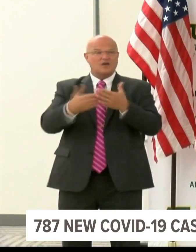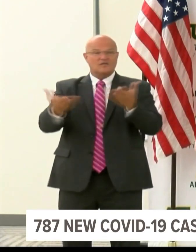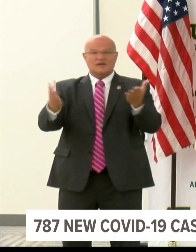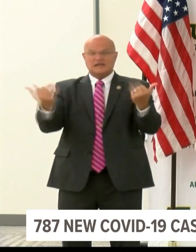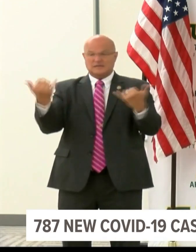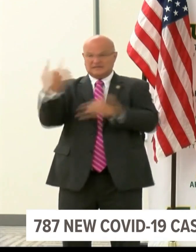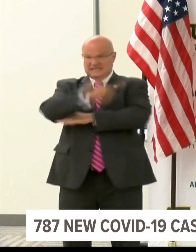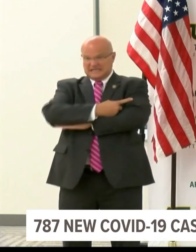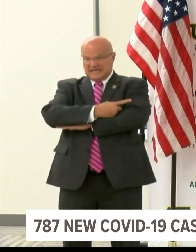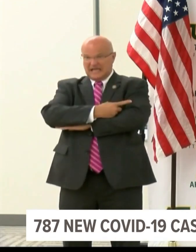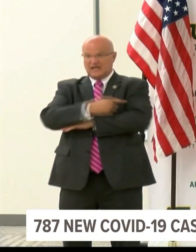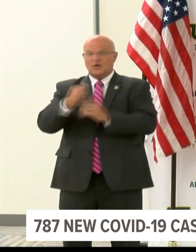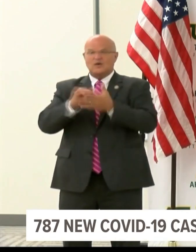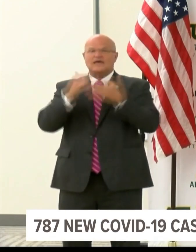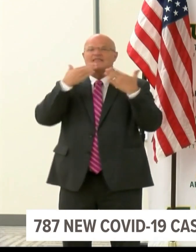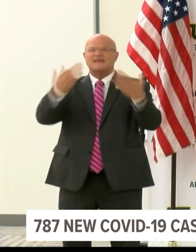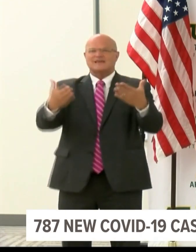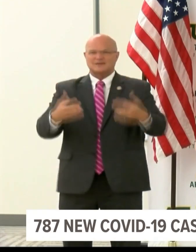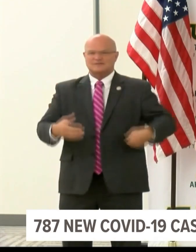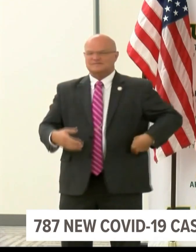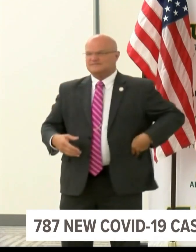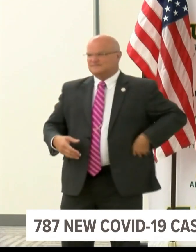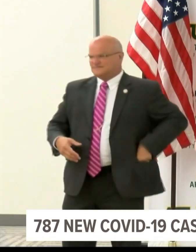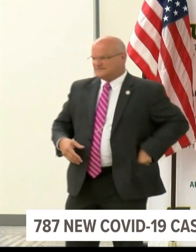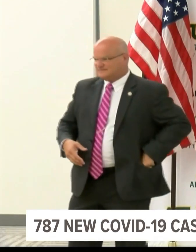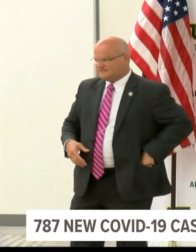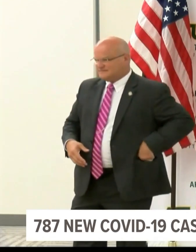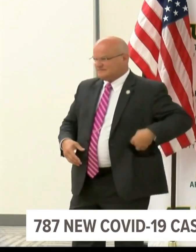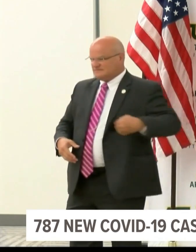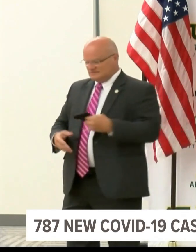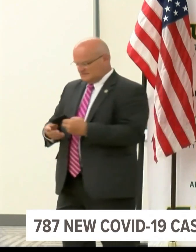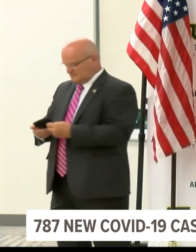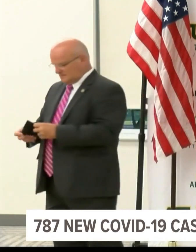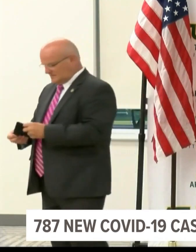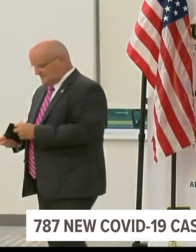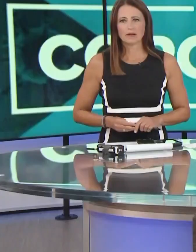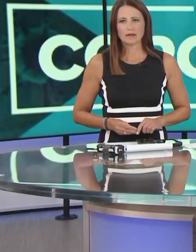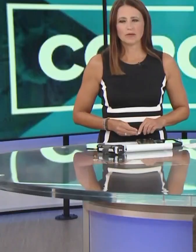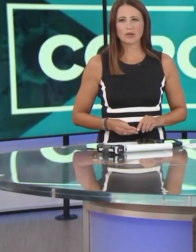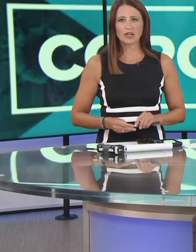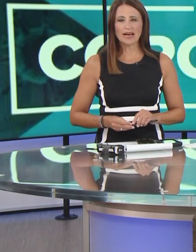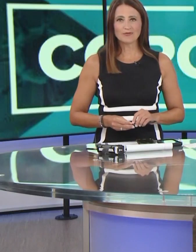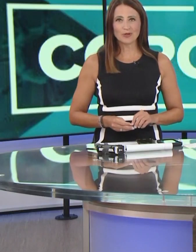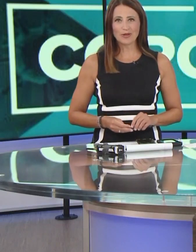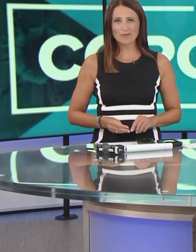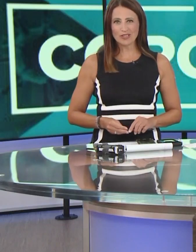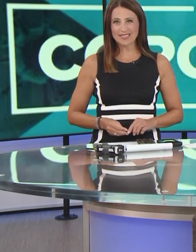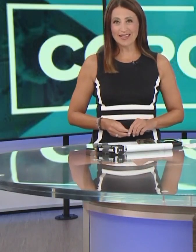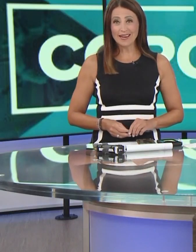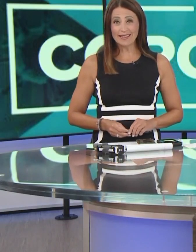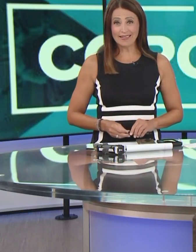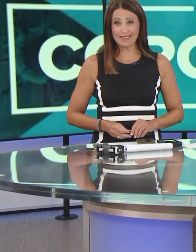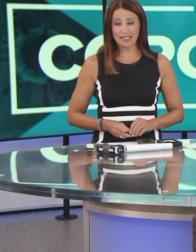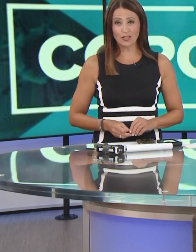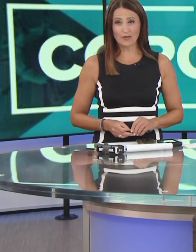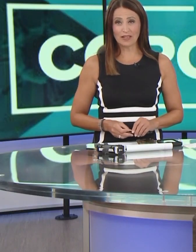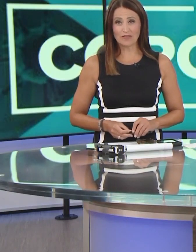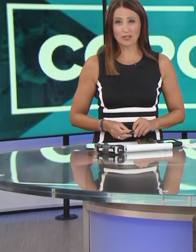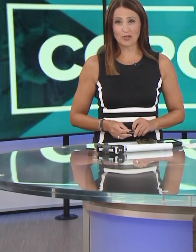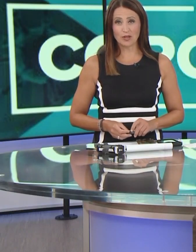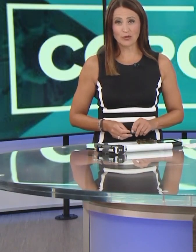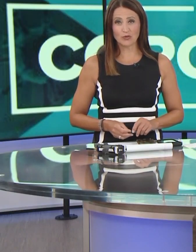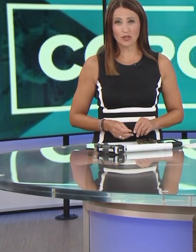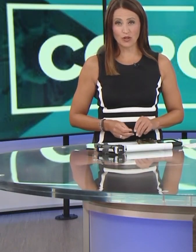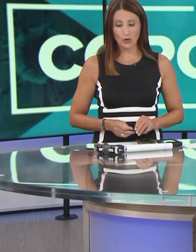hosting us today. With that, thank you. Well, good afternoon. I'm Dawn Scott in the THV